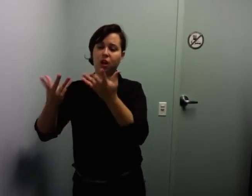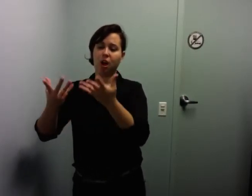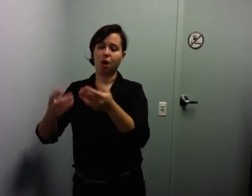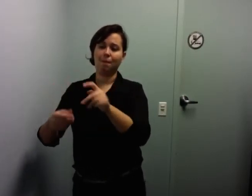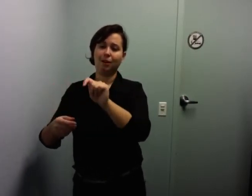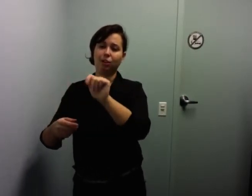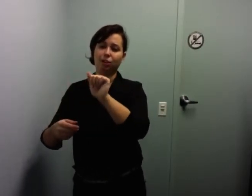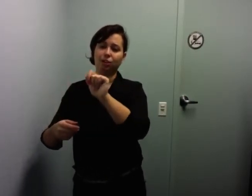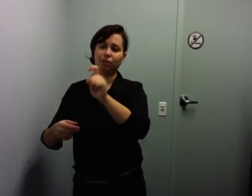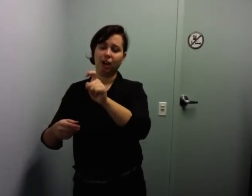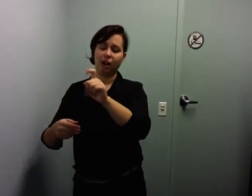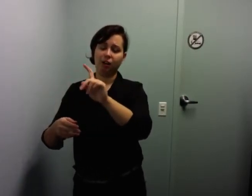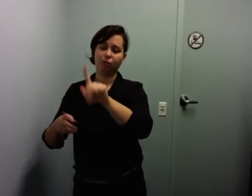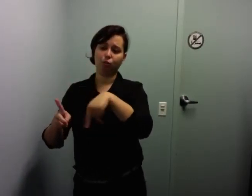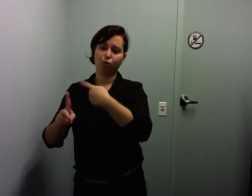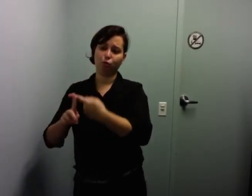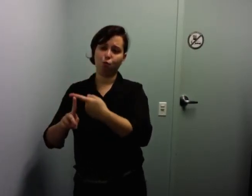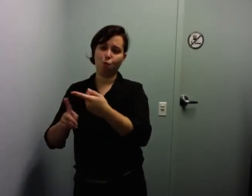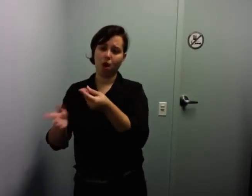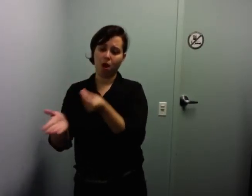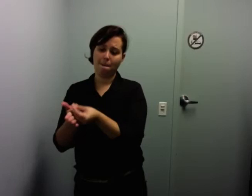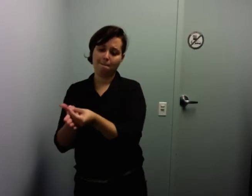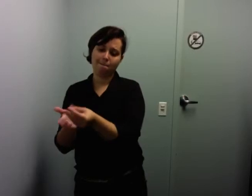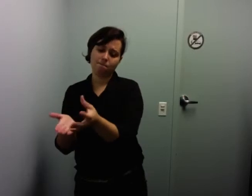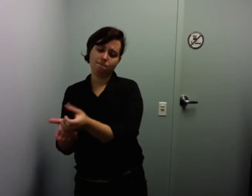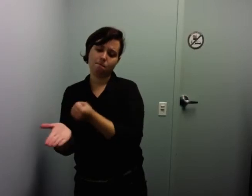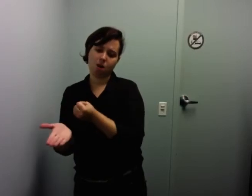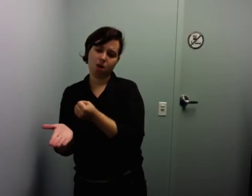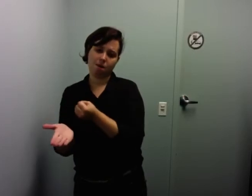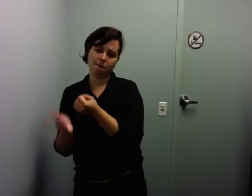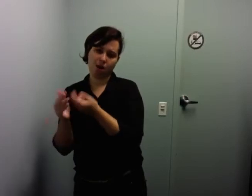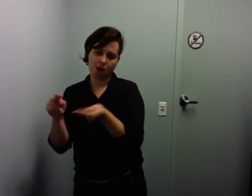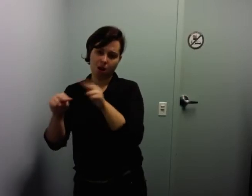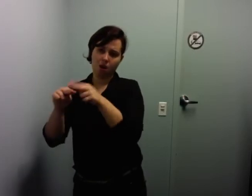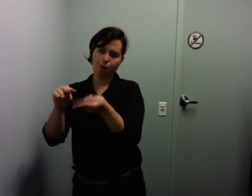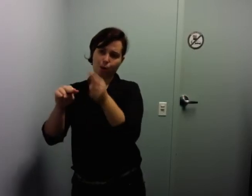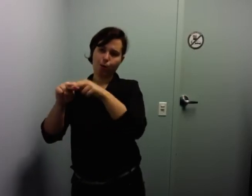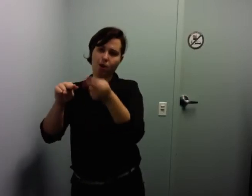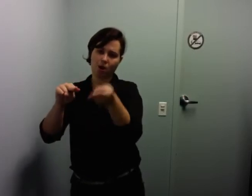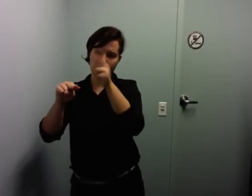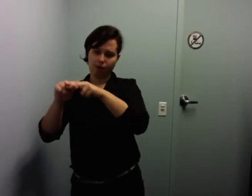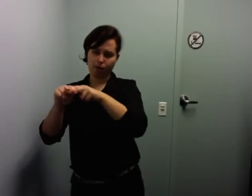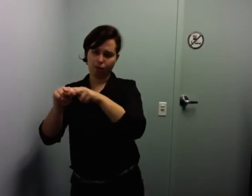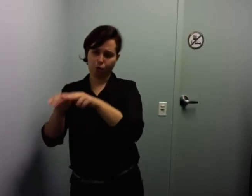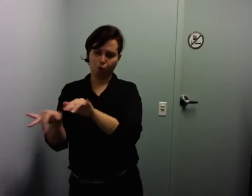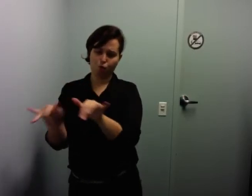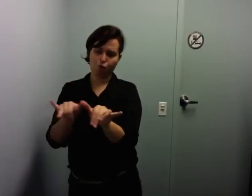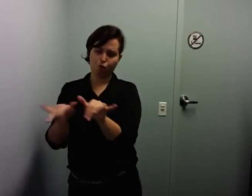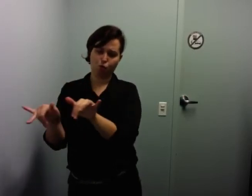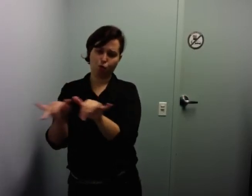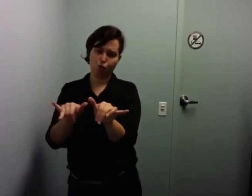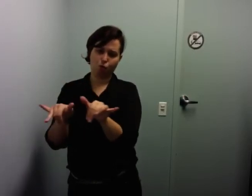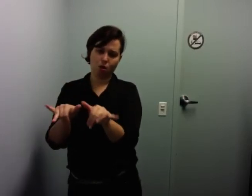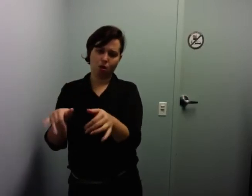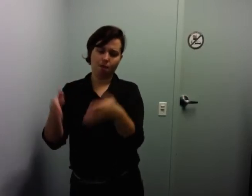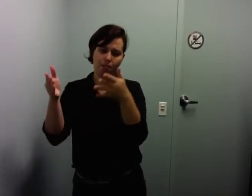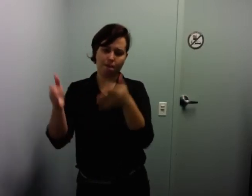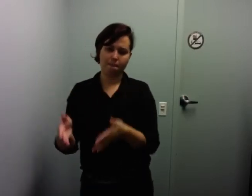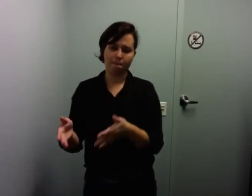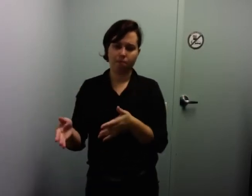might say, in recognition of the fact that that person is profiting from the culture or the society more than others. So they would have